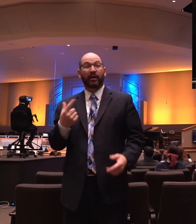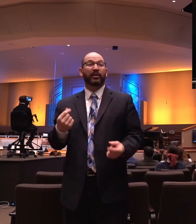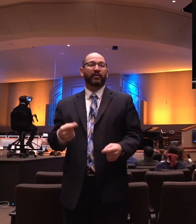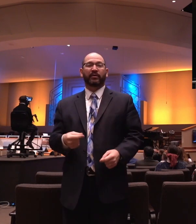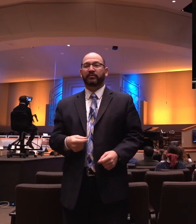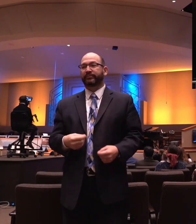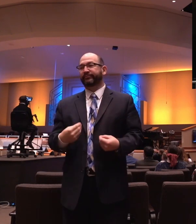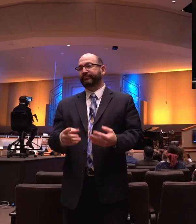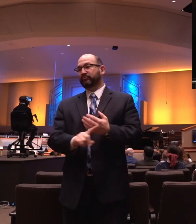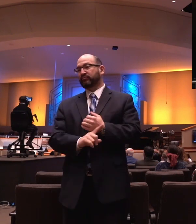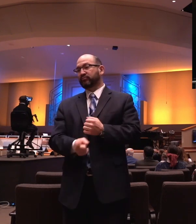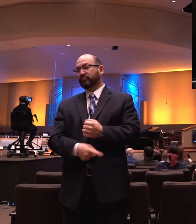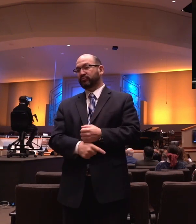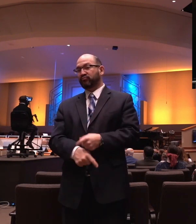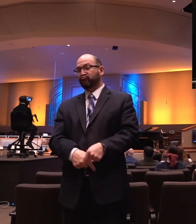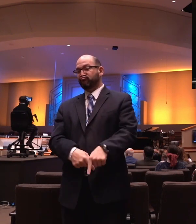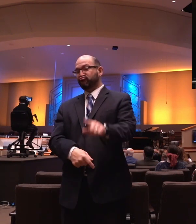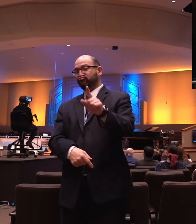right?